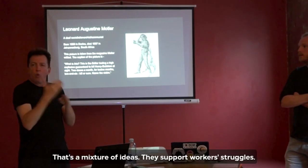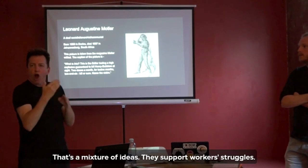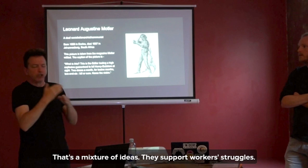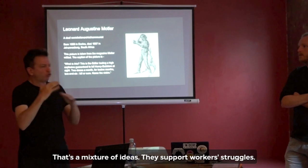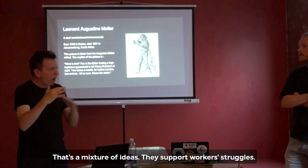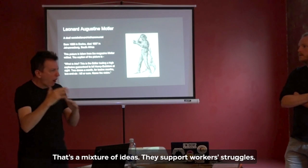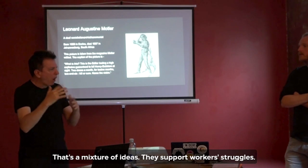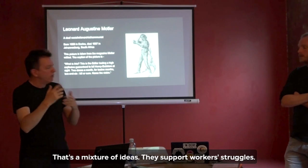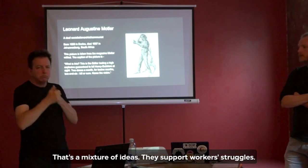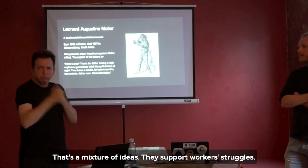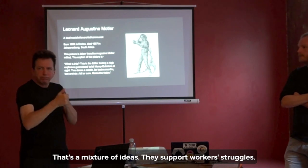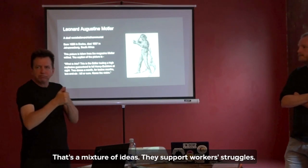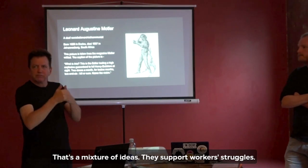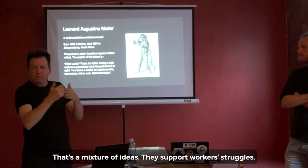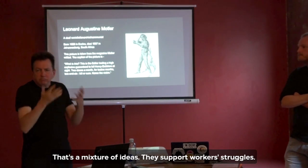mixture of ideas. They support workers' struggles.